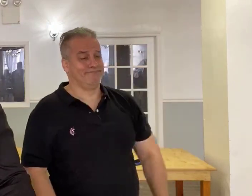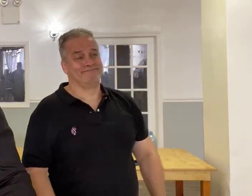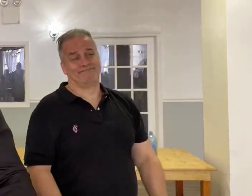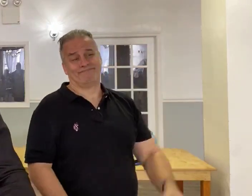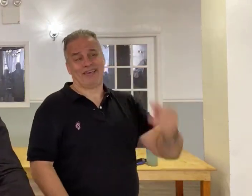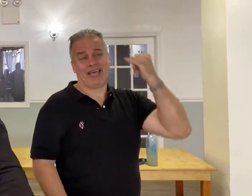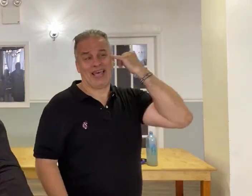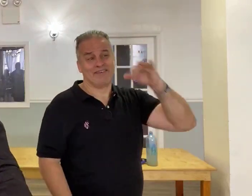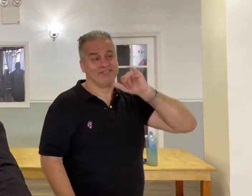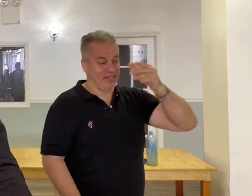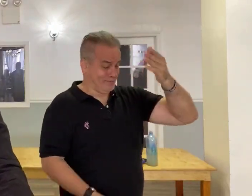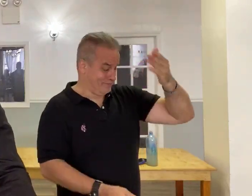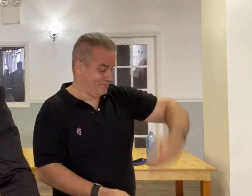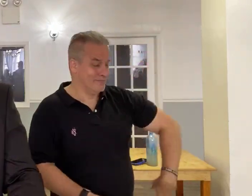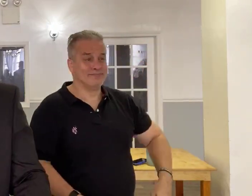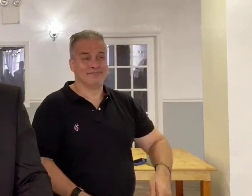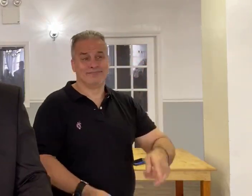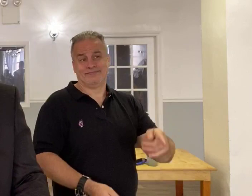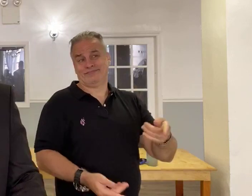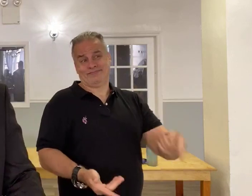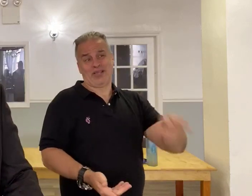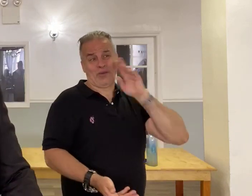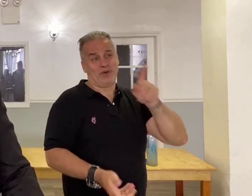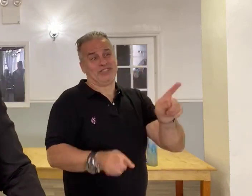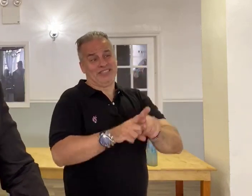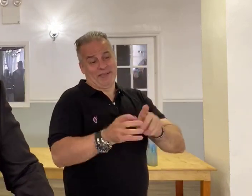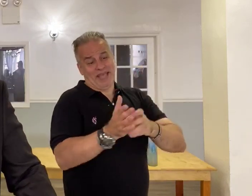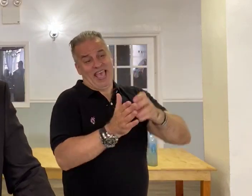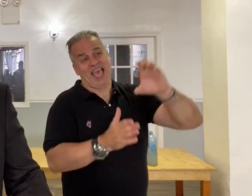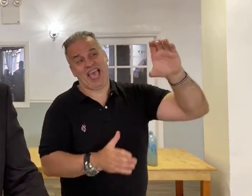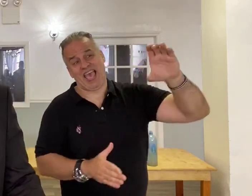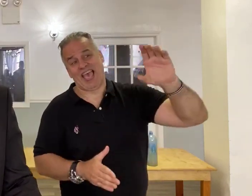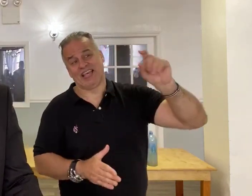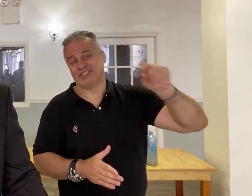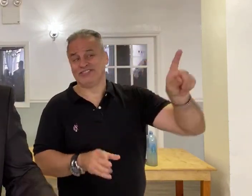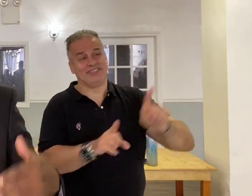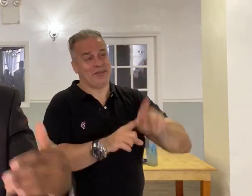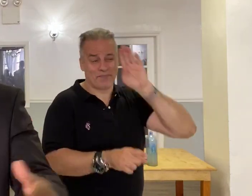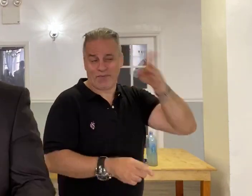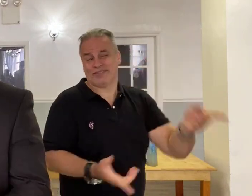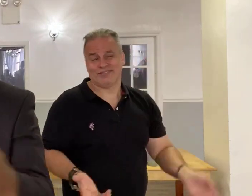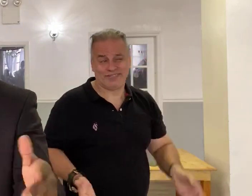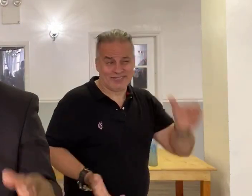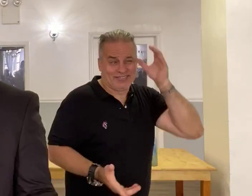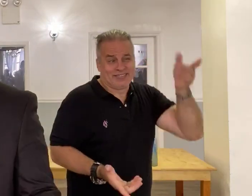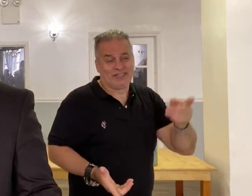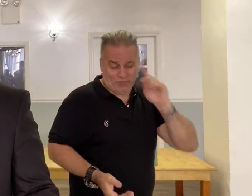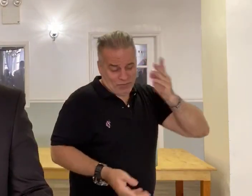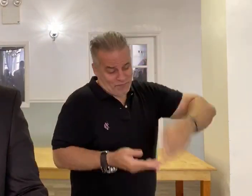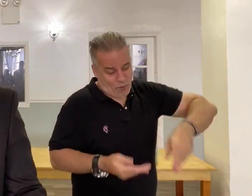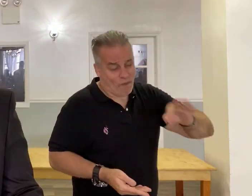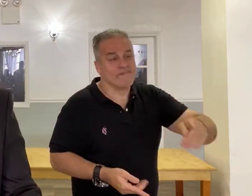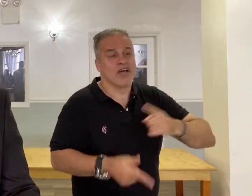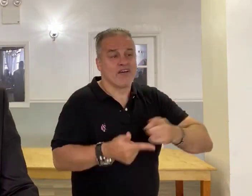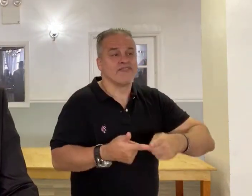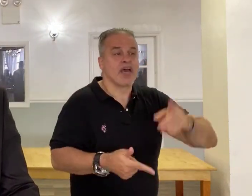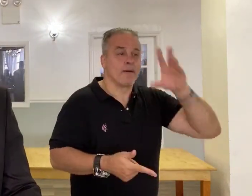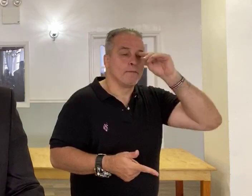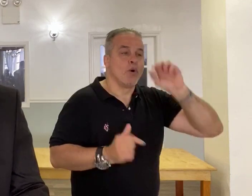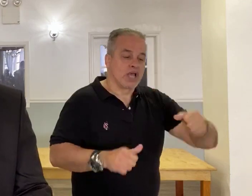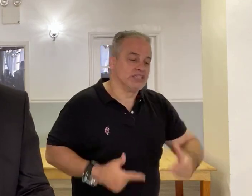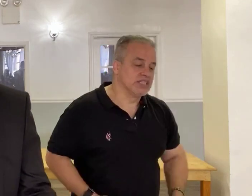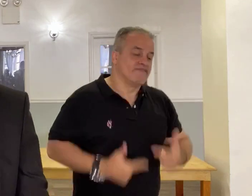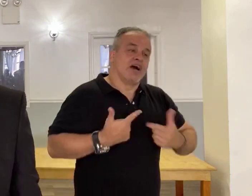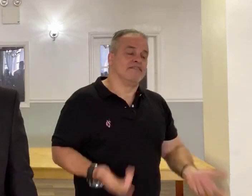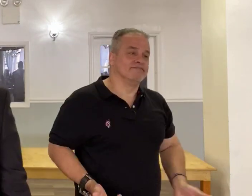life-saving. Another point I want to share with you is that there is a time factor. If you were on the battlefield and you got